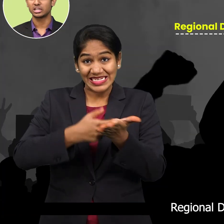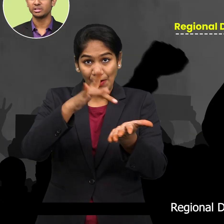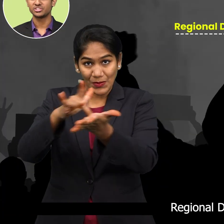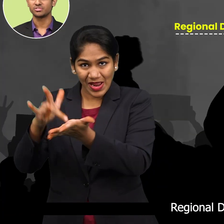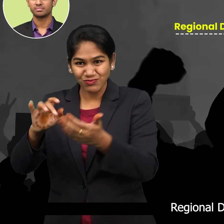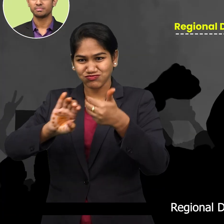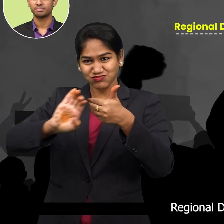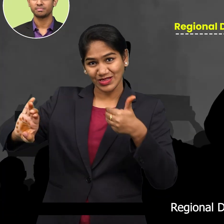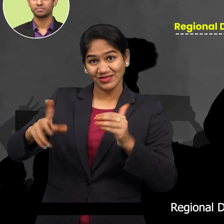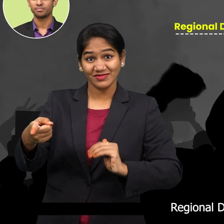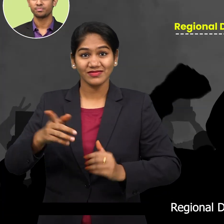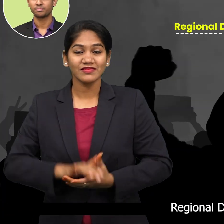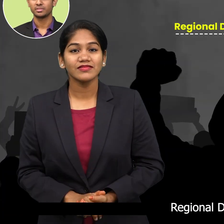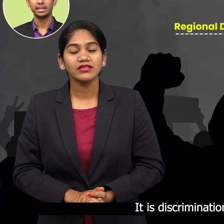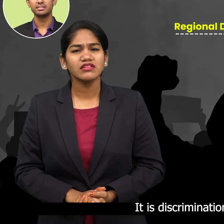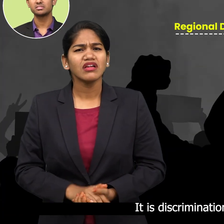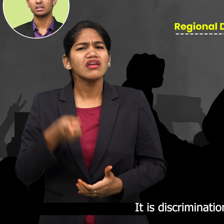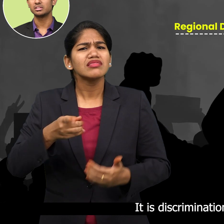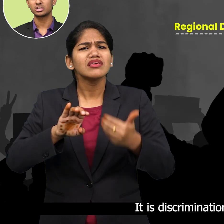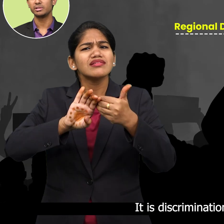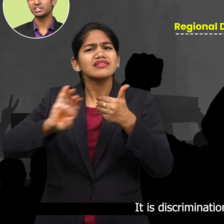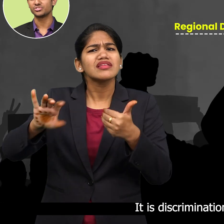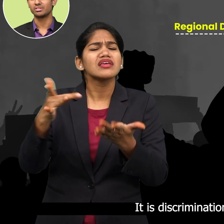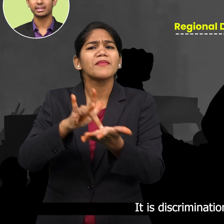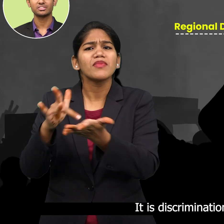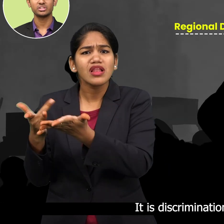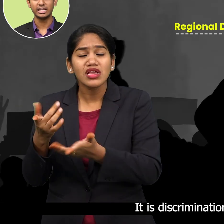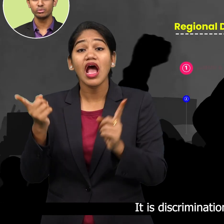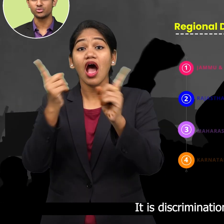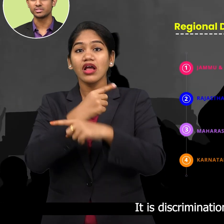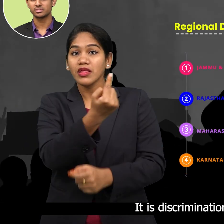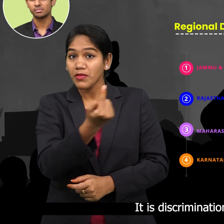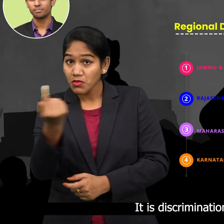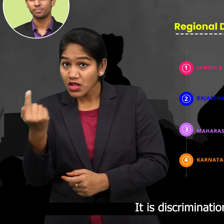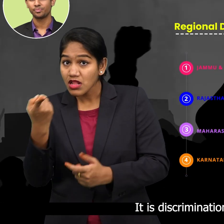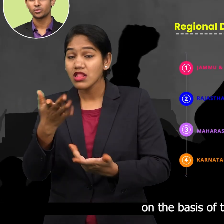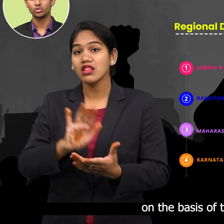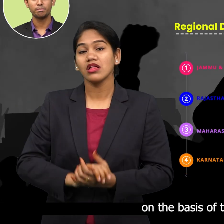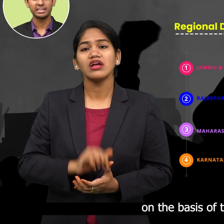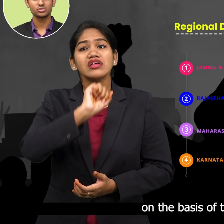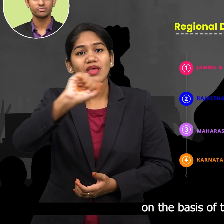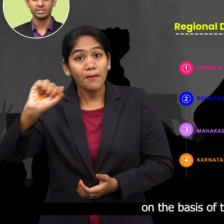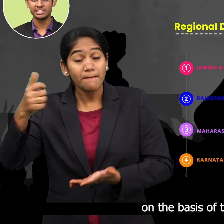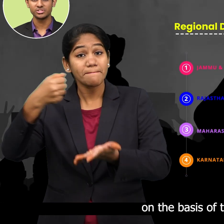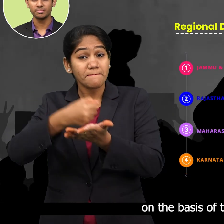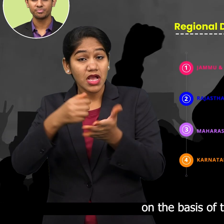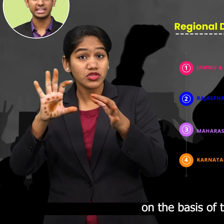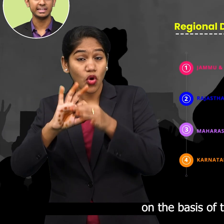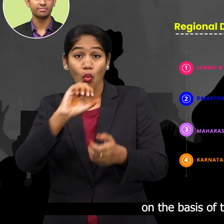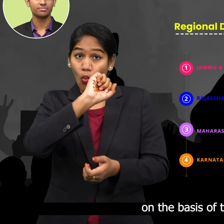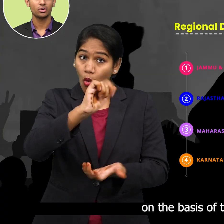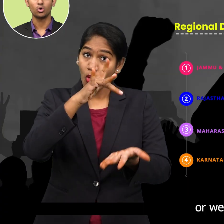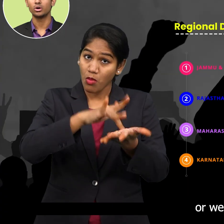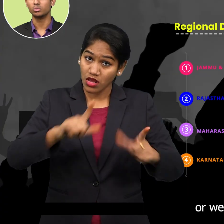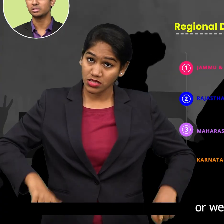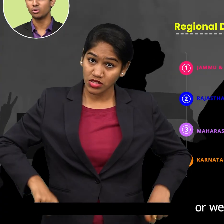Regional discrimination. It is discrimination against individuals on the basis of the region they